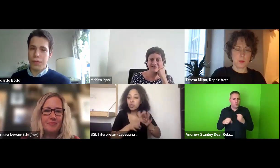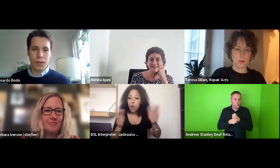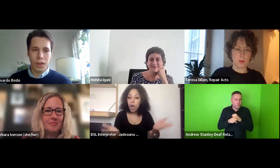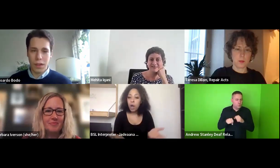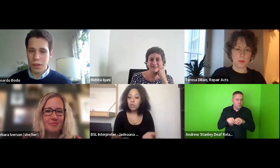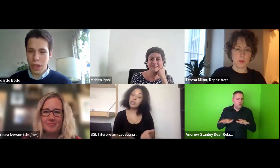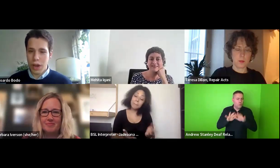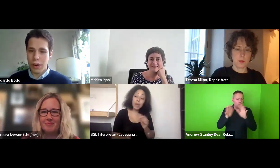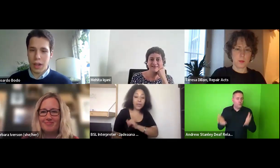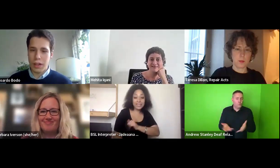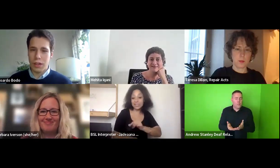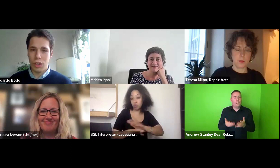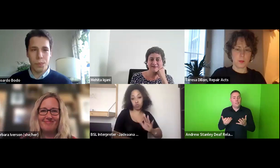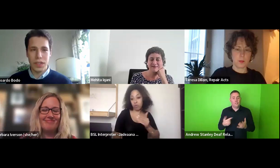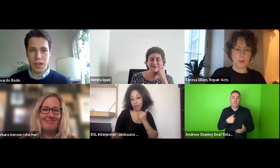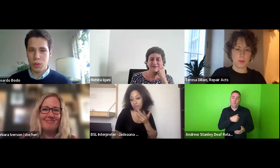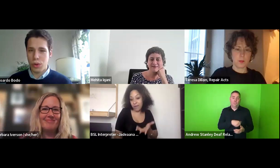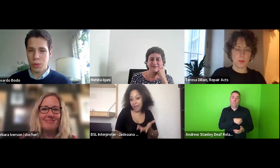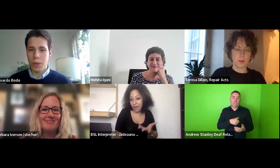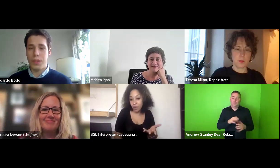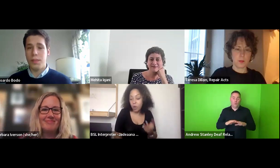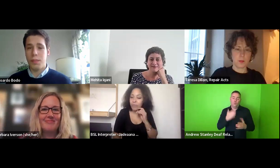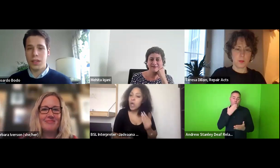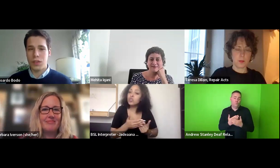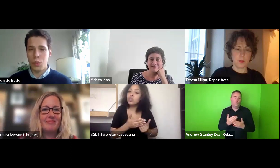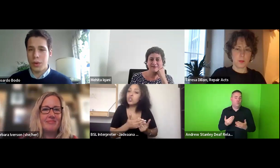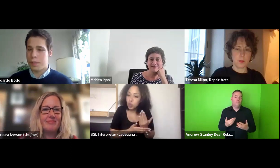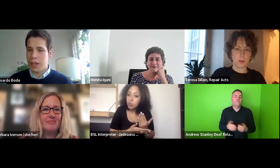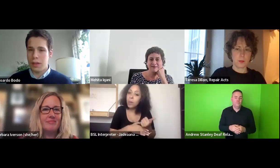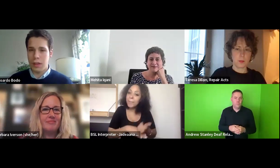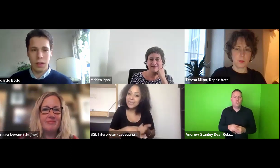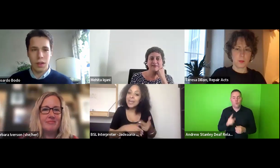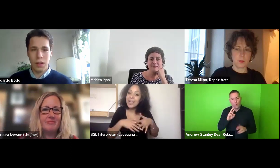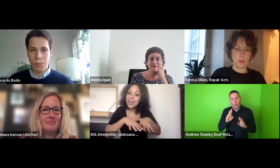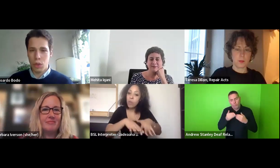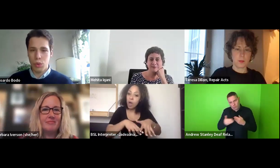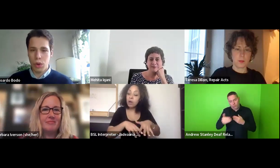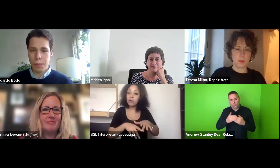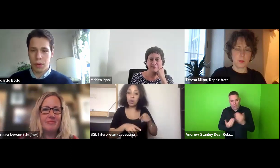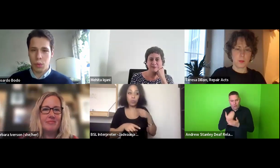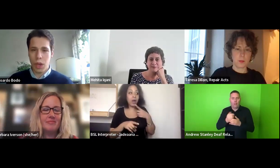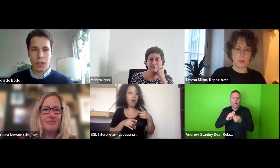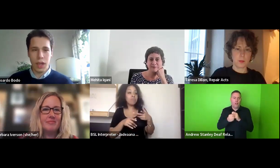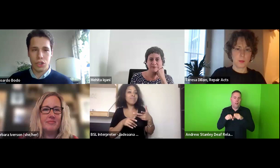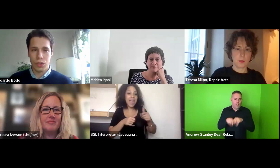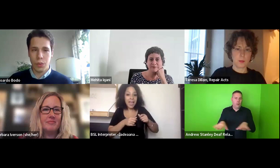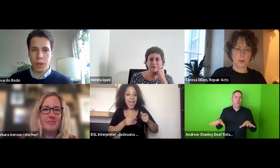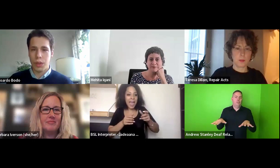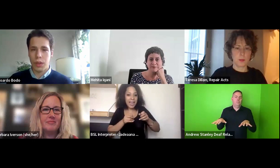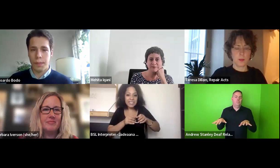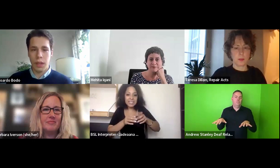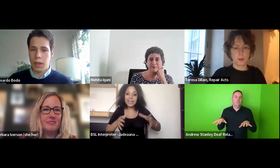not enough. We are an EU-based network. We are based in Brussels. We are expanding beyond Europe. We are in